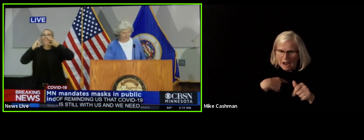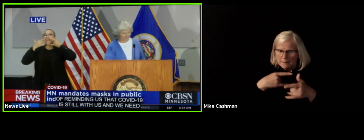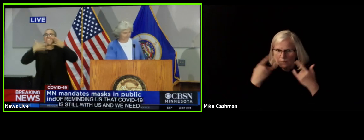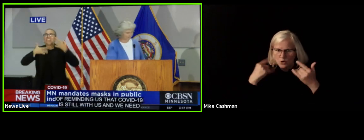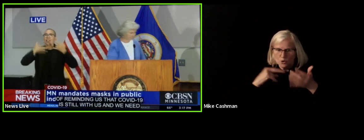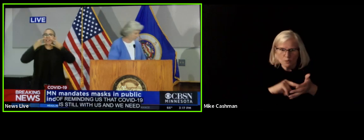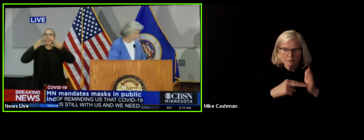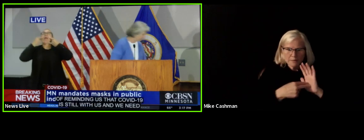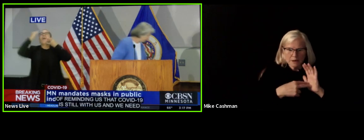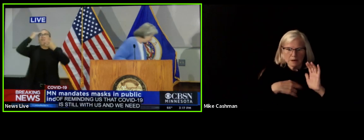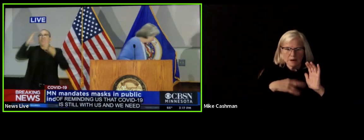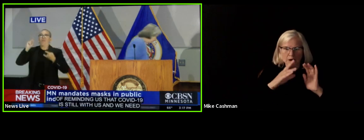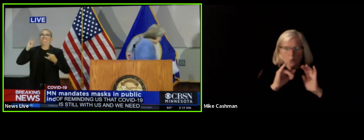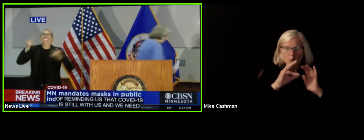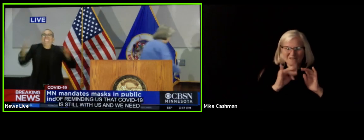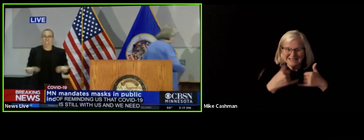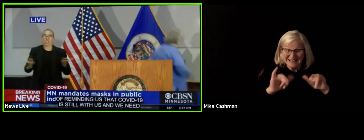question.